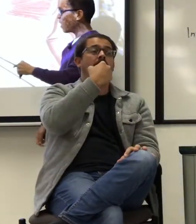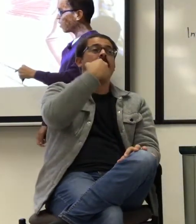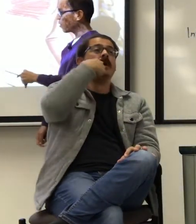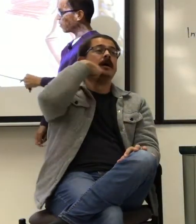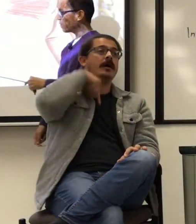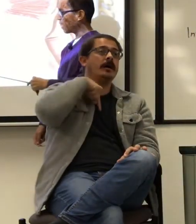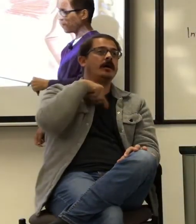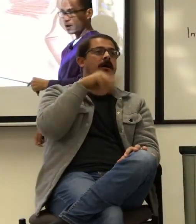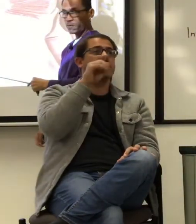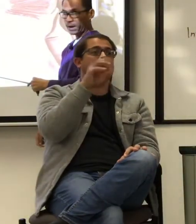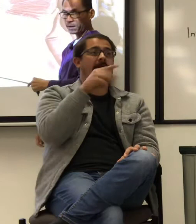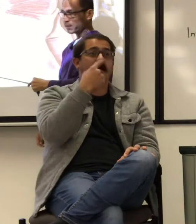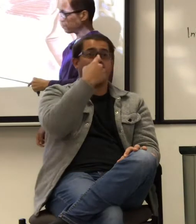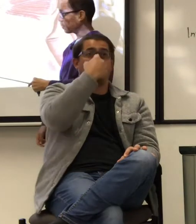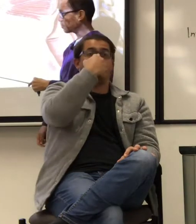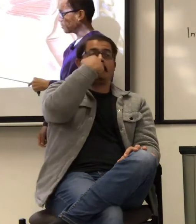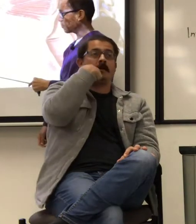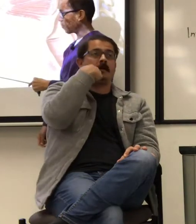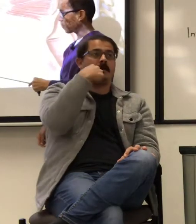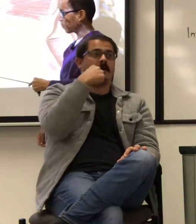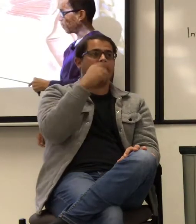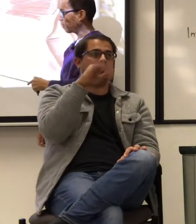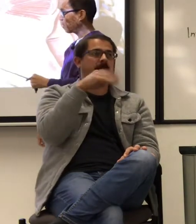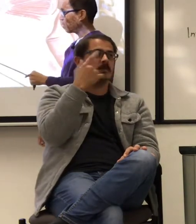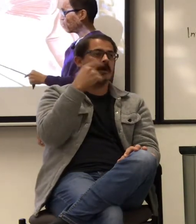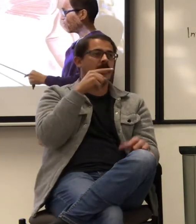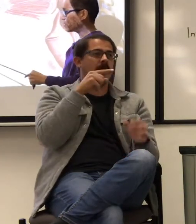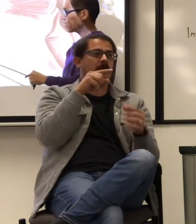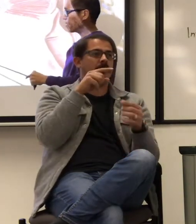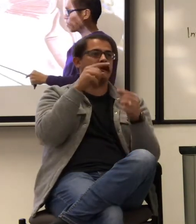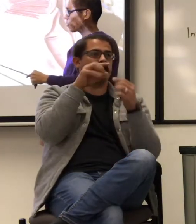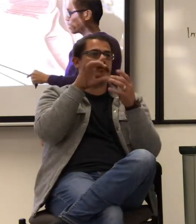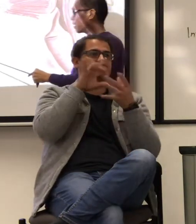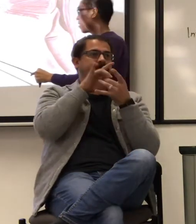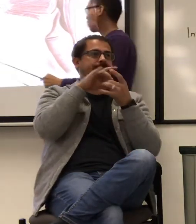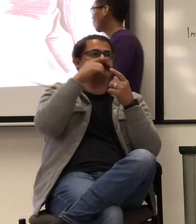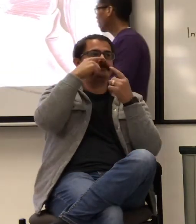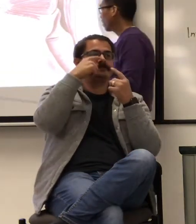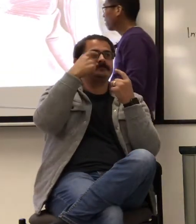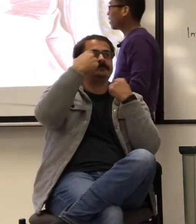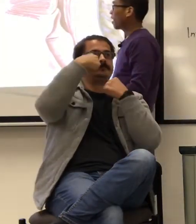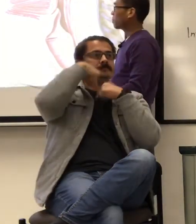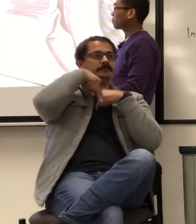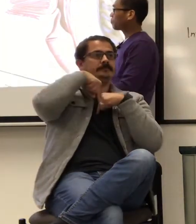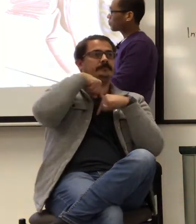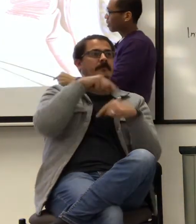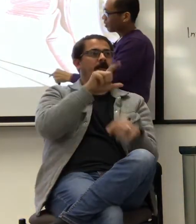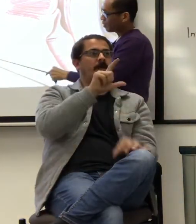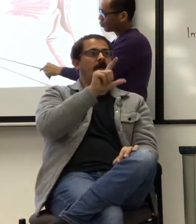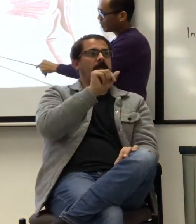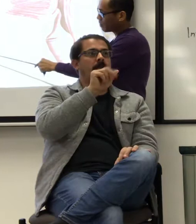route air down the airway. That's why it's a fork in the road. Anyways, the